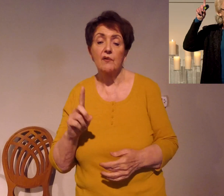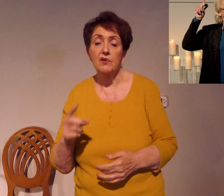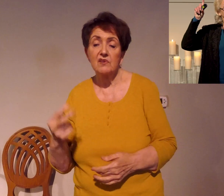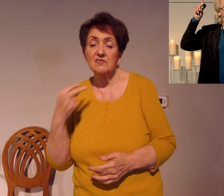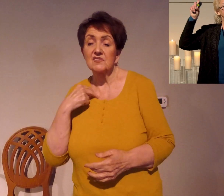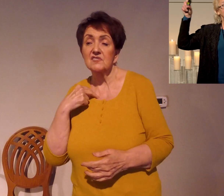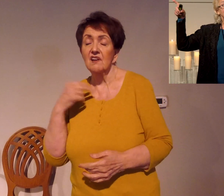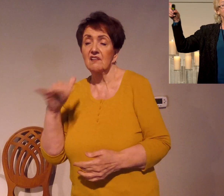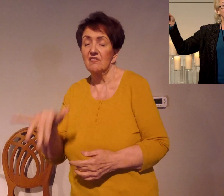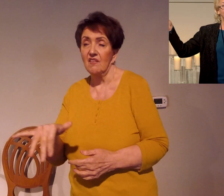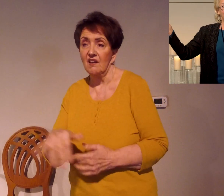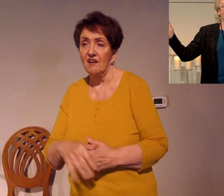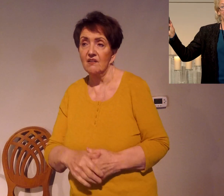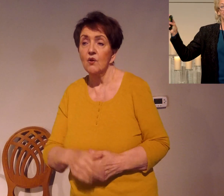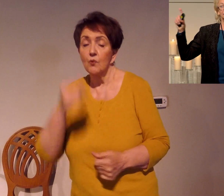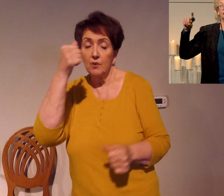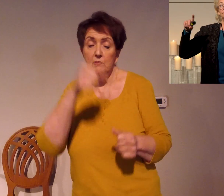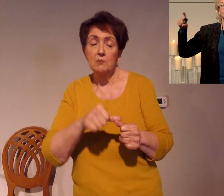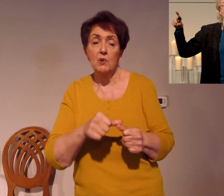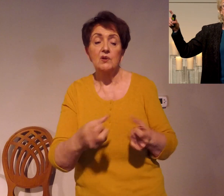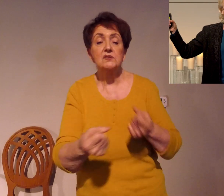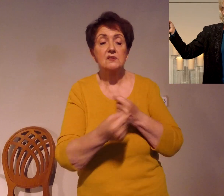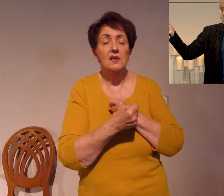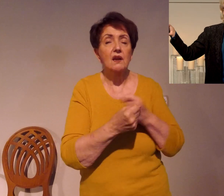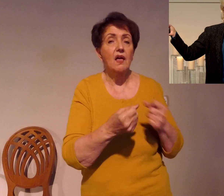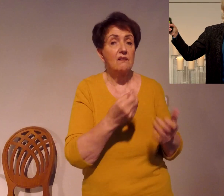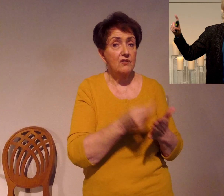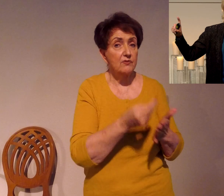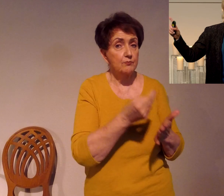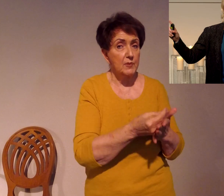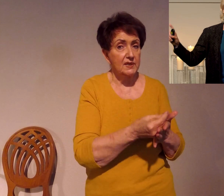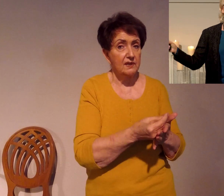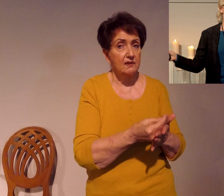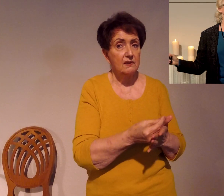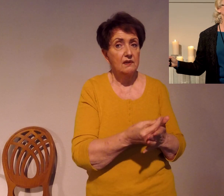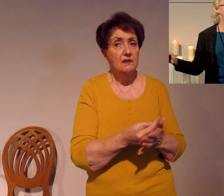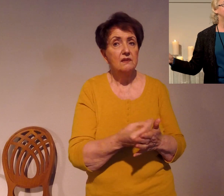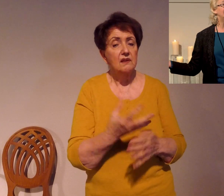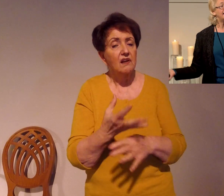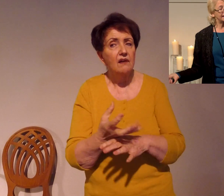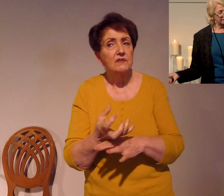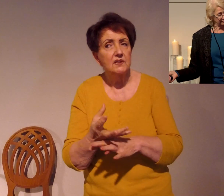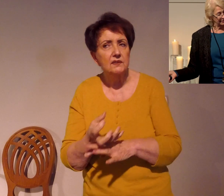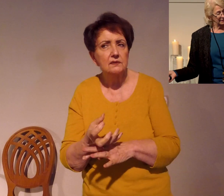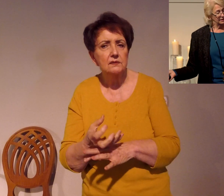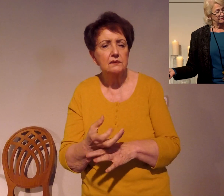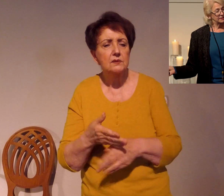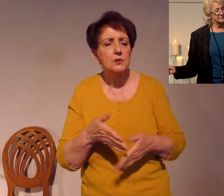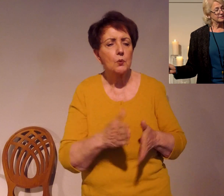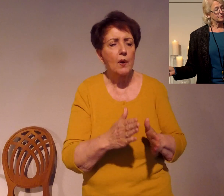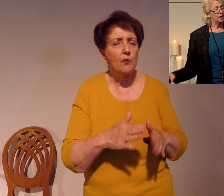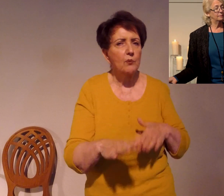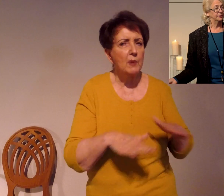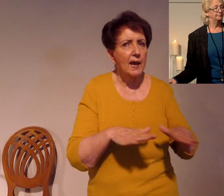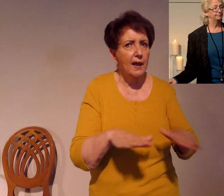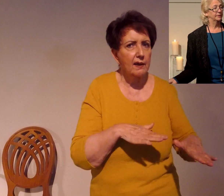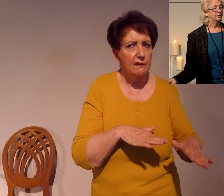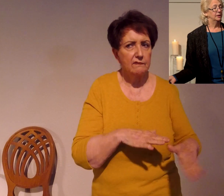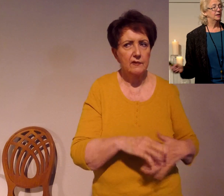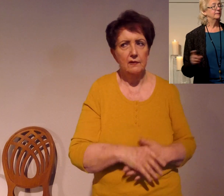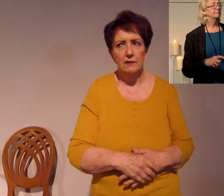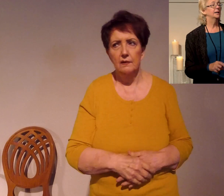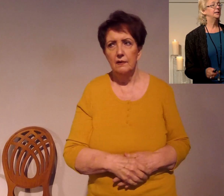it's the love of money, the covetousness, and the way it causes us to behave that is the